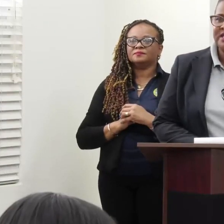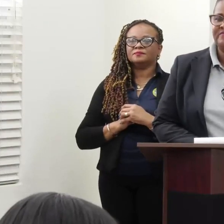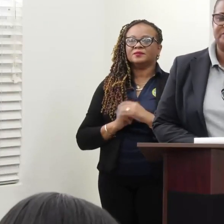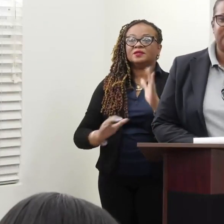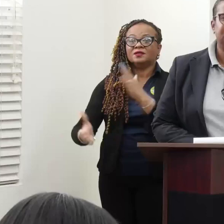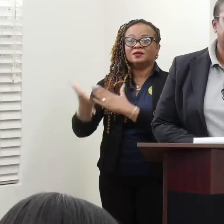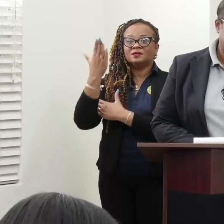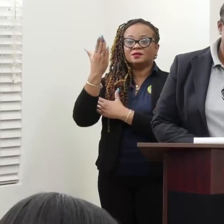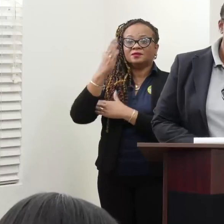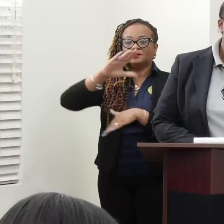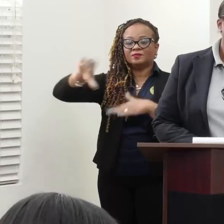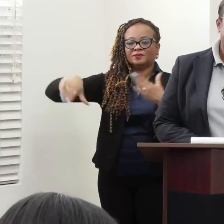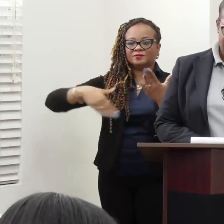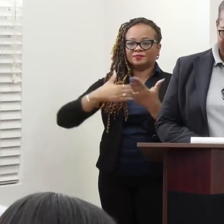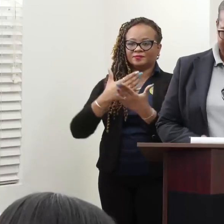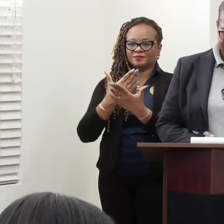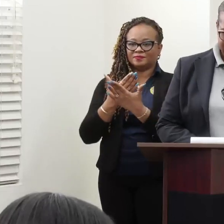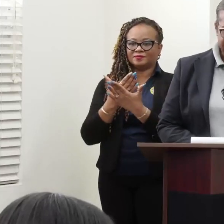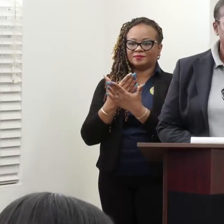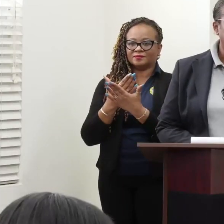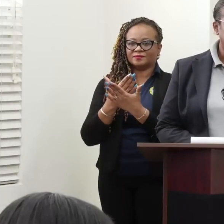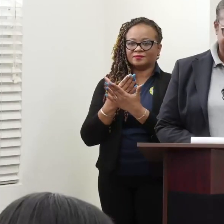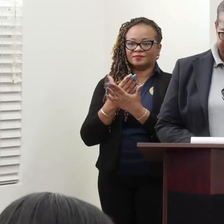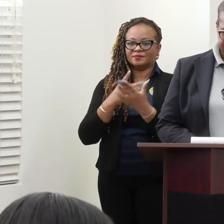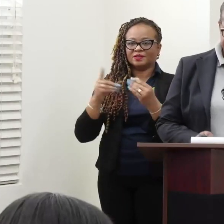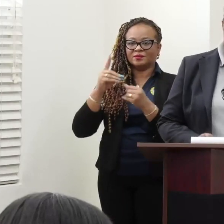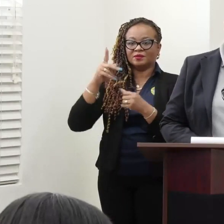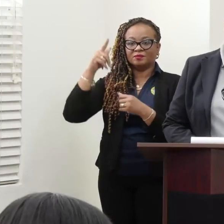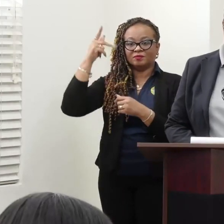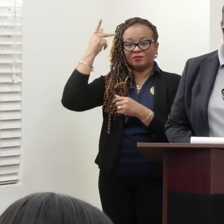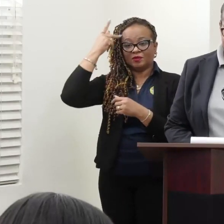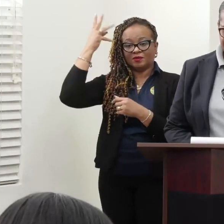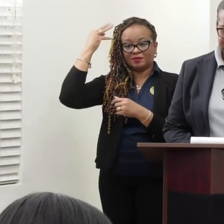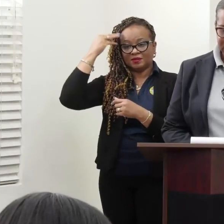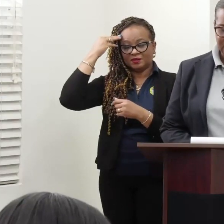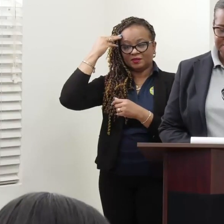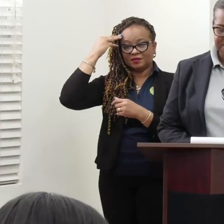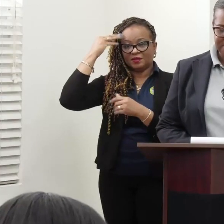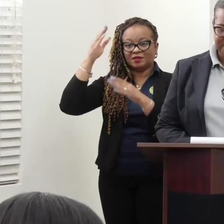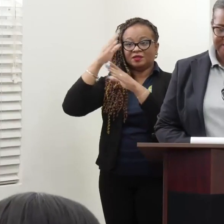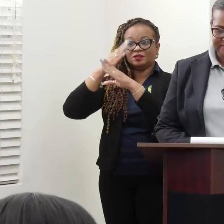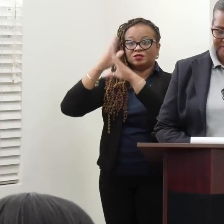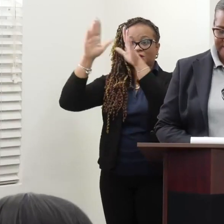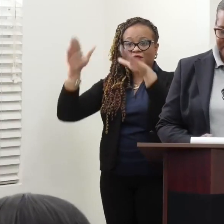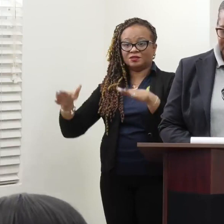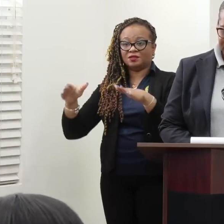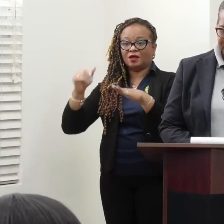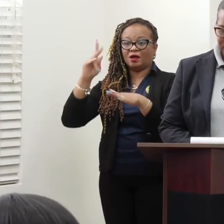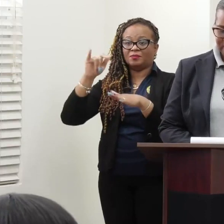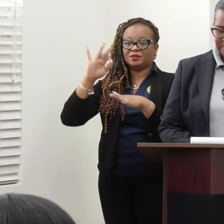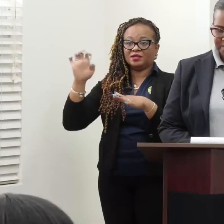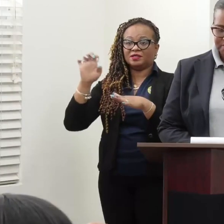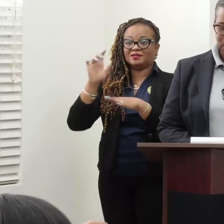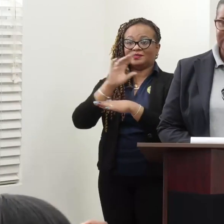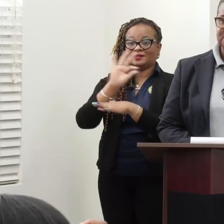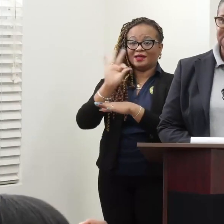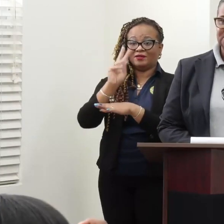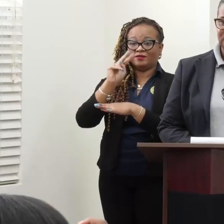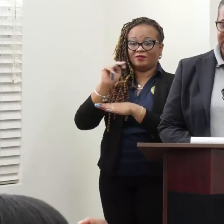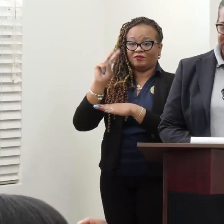Good morning, everybody. Good morning, Deputy Prime Minister. Shelter update as of the 9th of